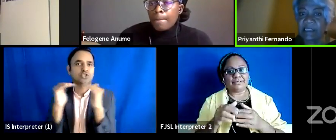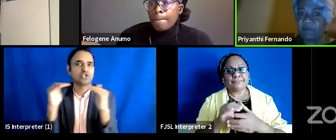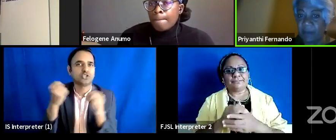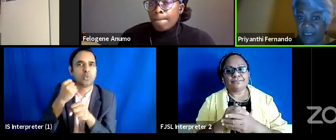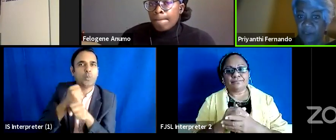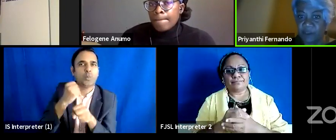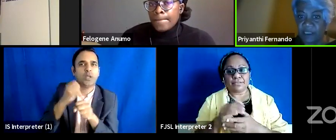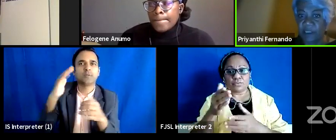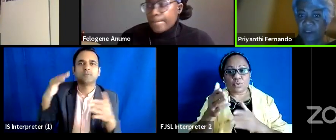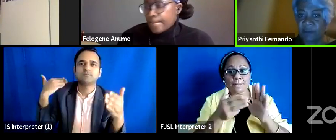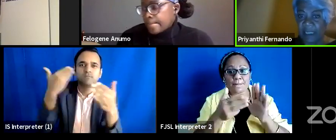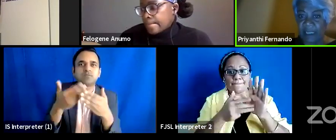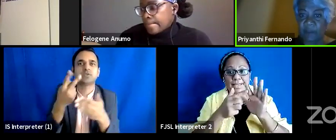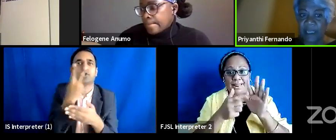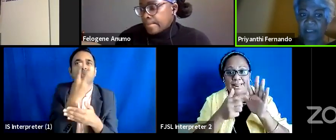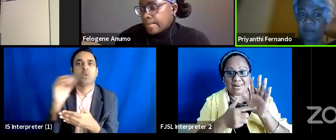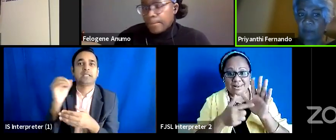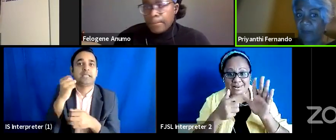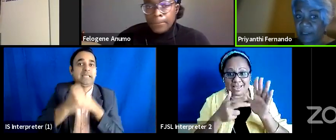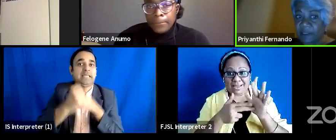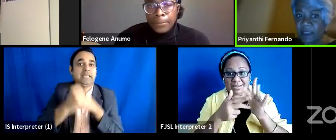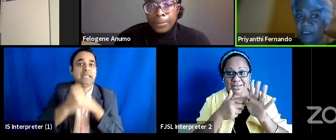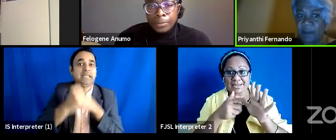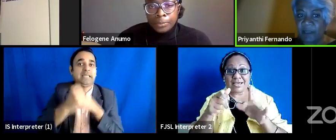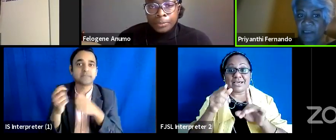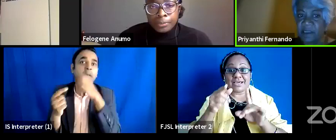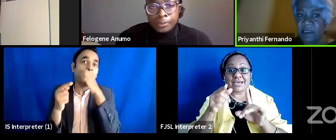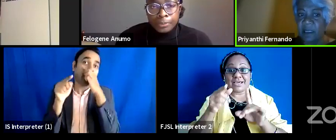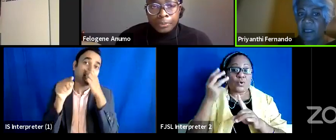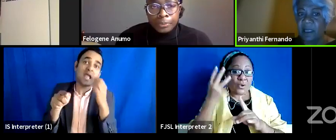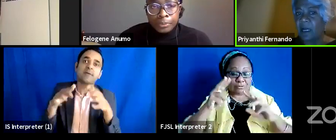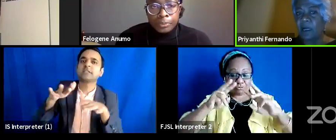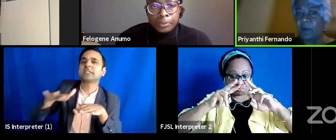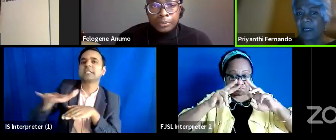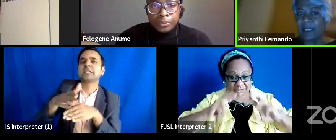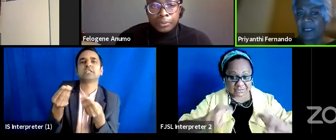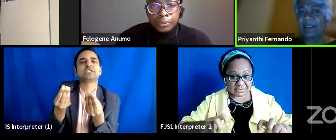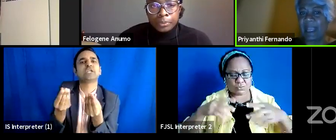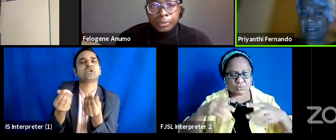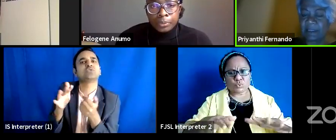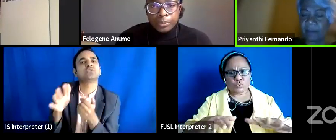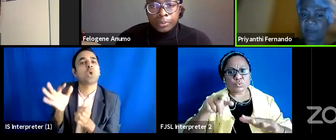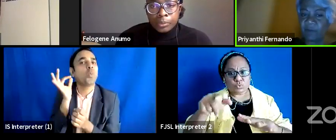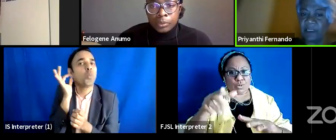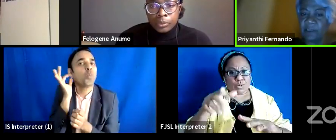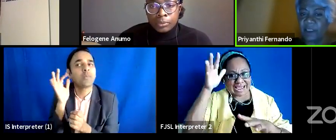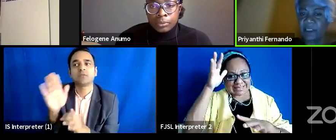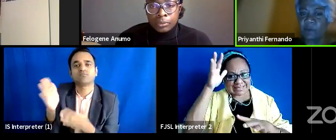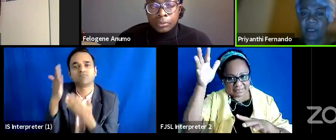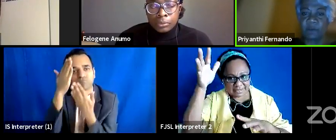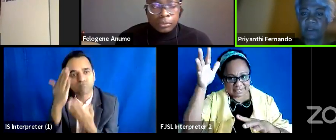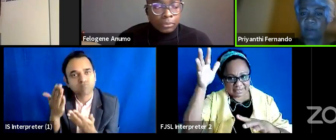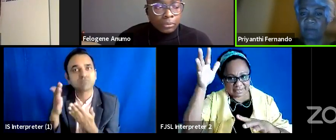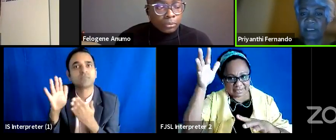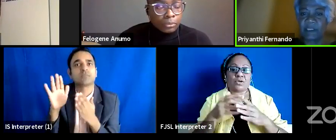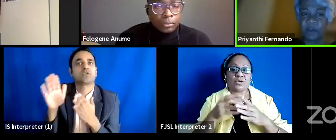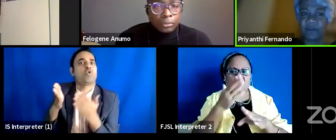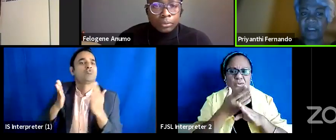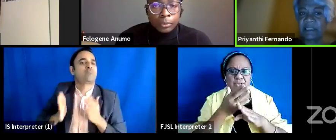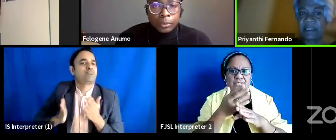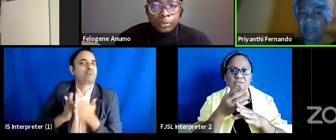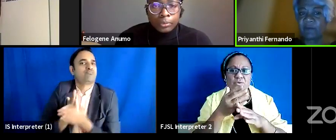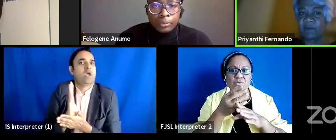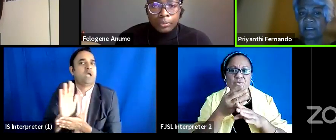Melania is a feminist researcher and educator with a wealth of experience working in the academic field, where she has worked with the